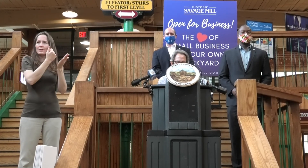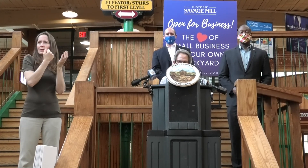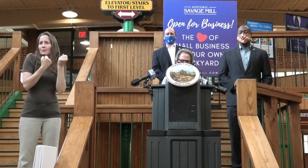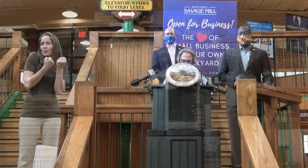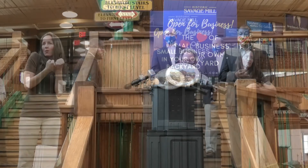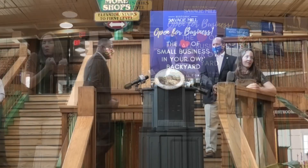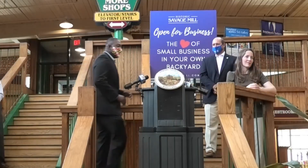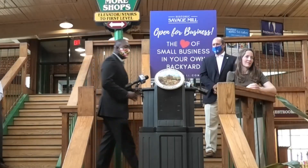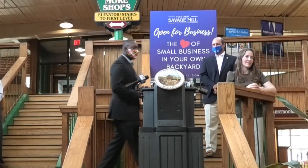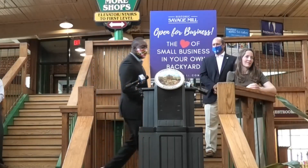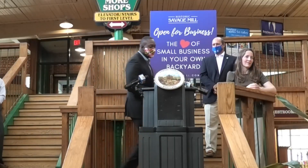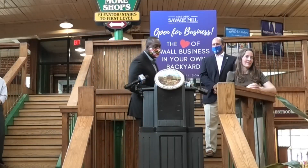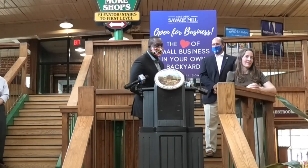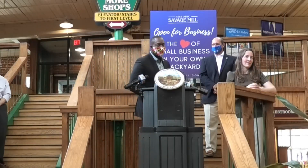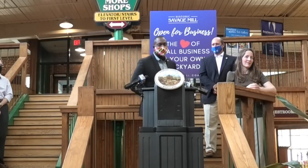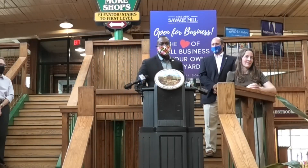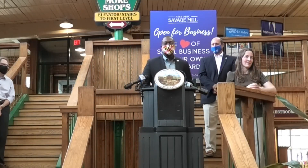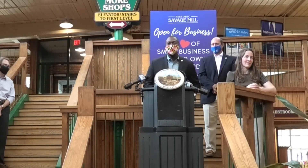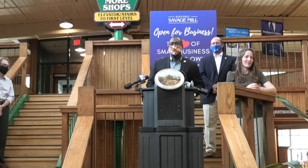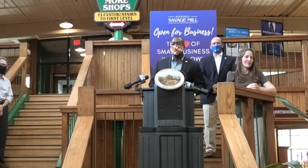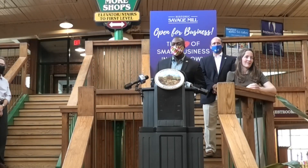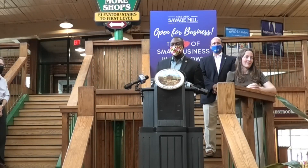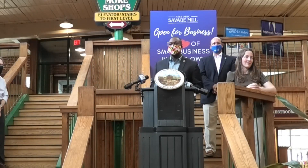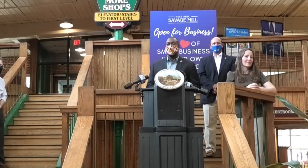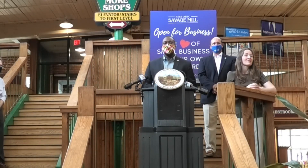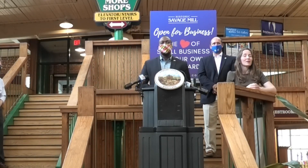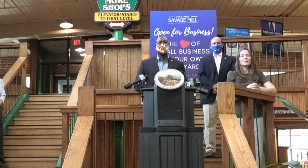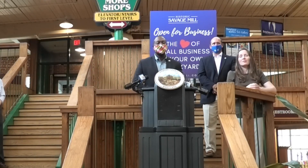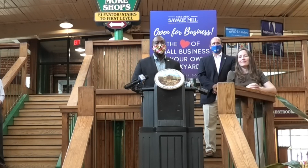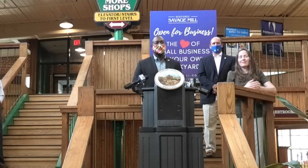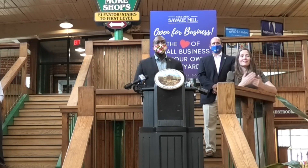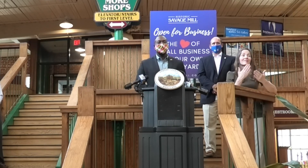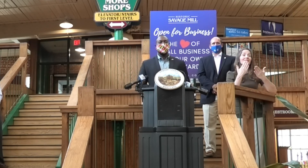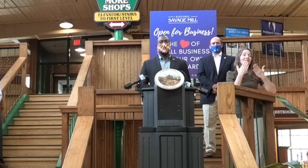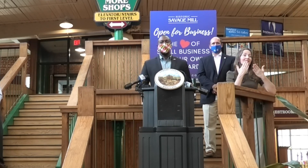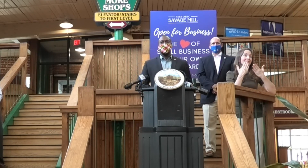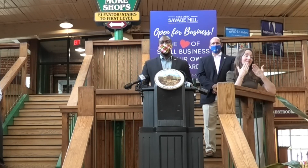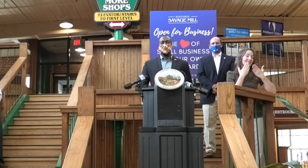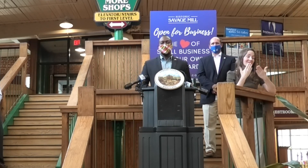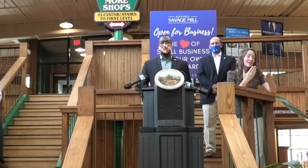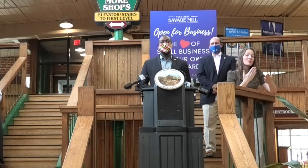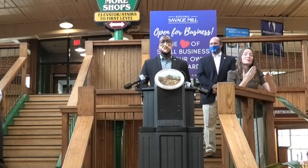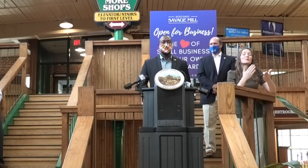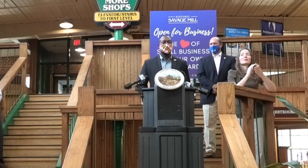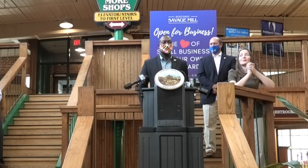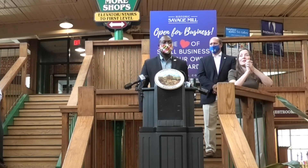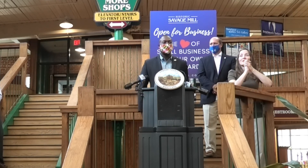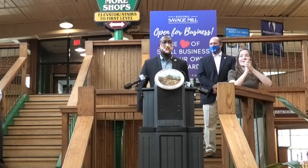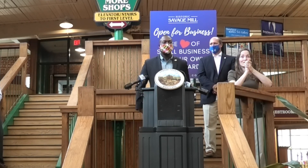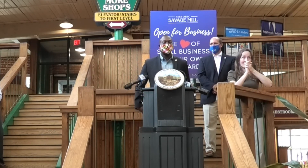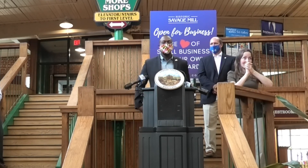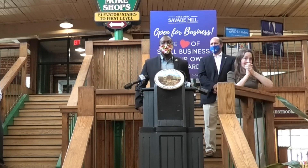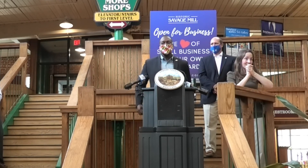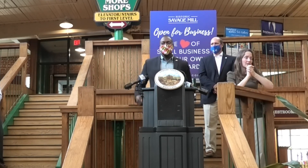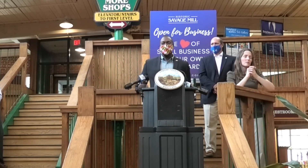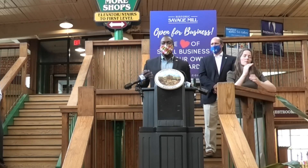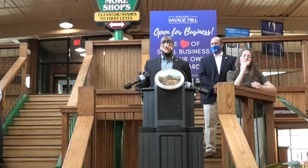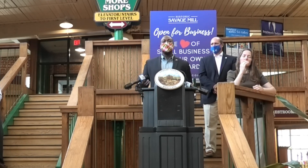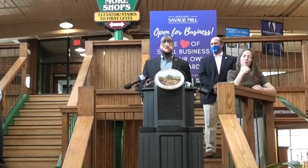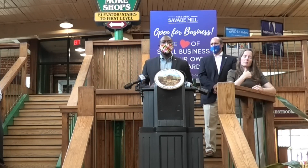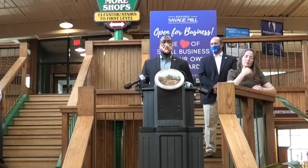Thank you. So again, thank you so much. Congratulations again. I know it's been a challenging time for